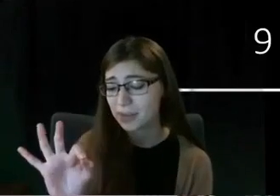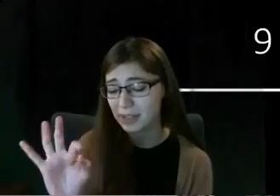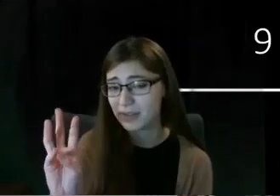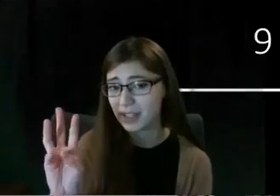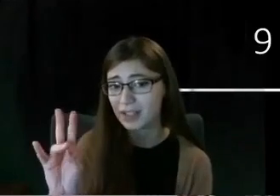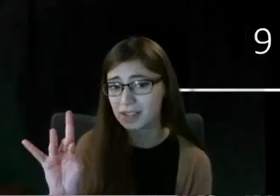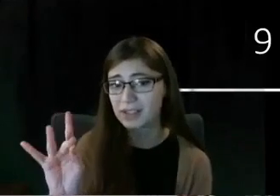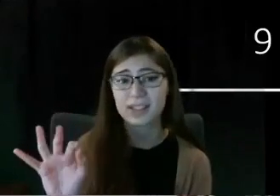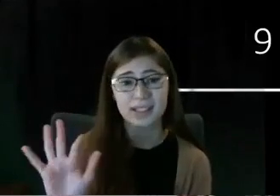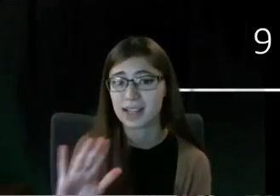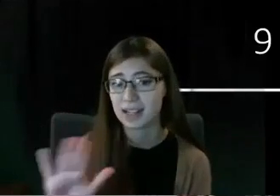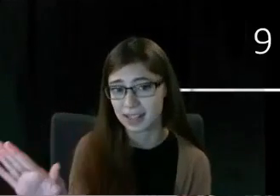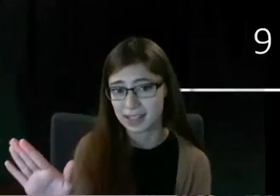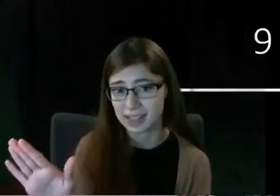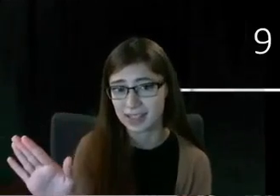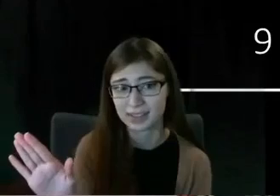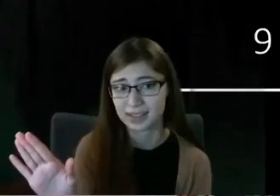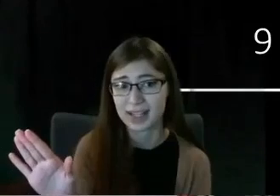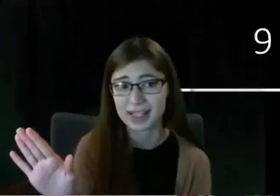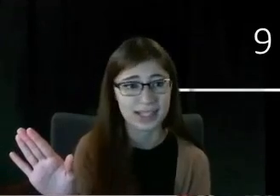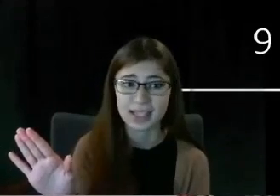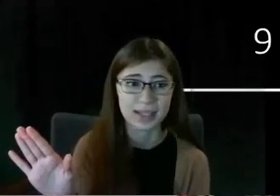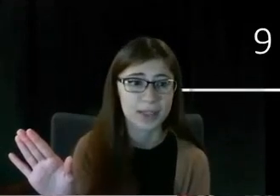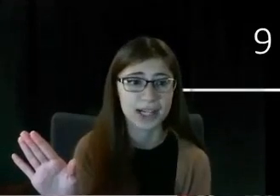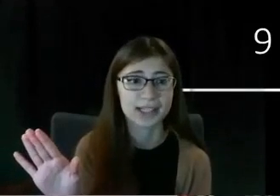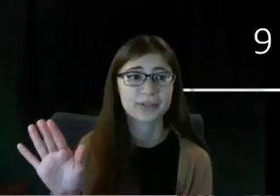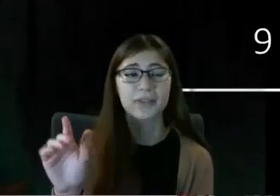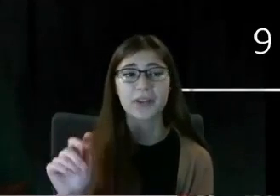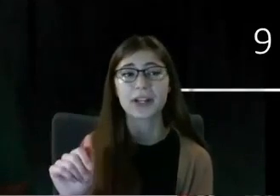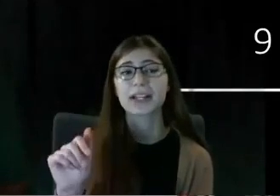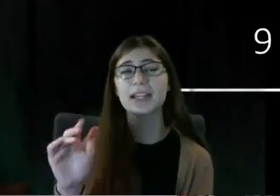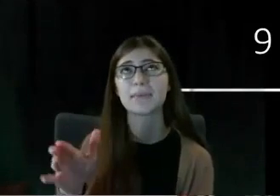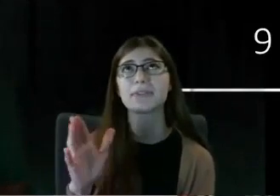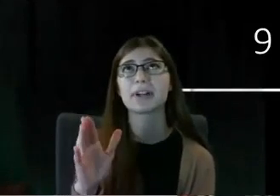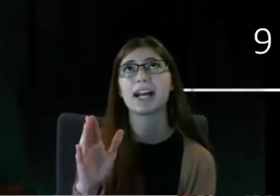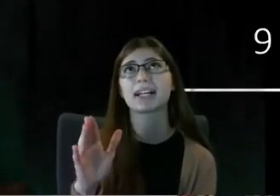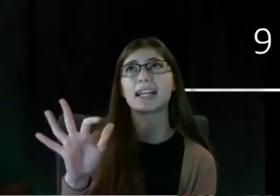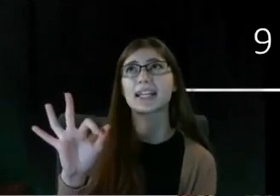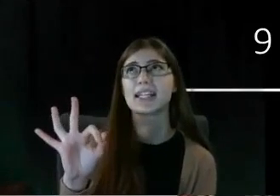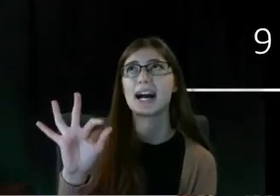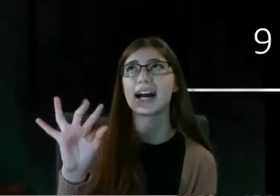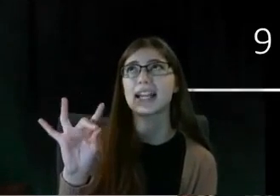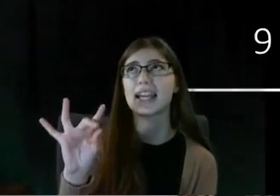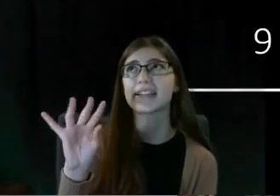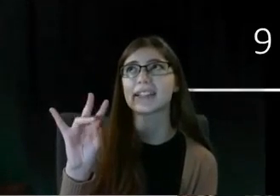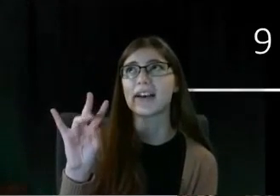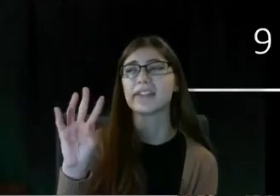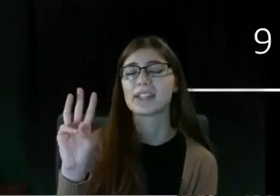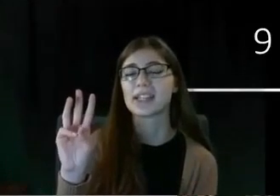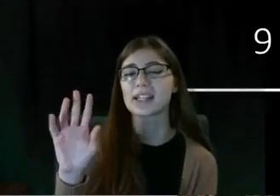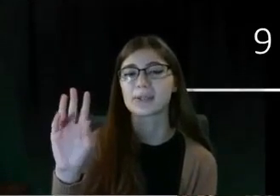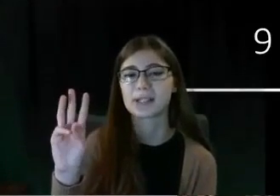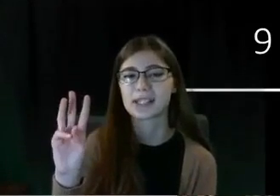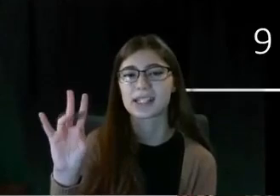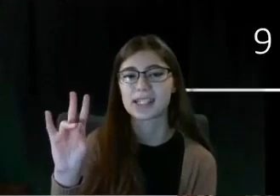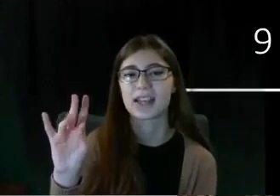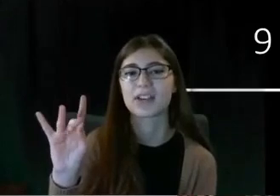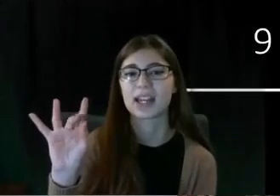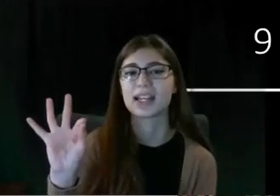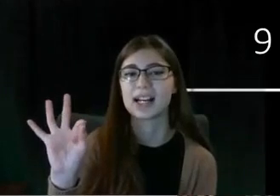your fingers, not easy. Not easy to keep track of. If you're keeping track 9, 8, 7, 6 or 6, 7, 8, 9,